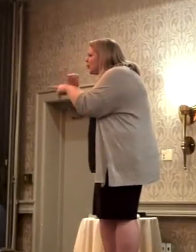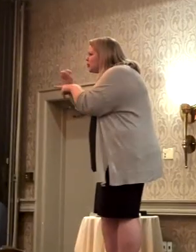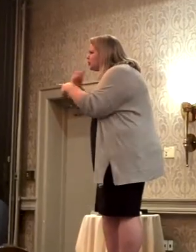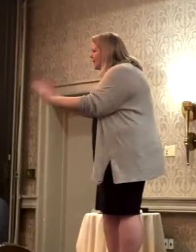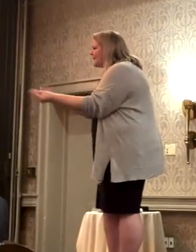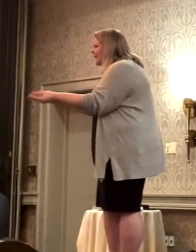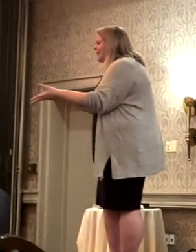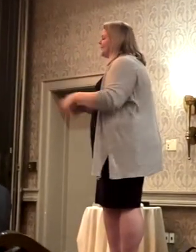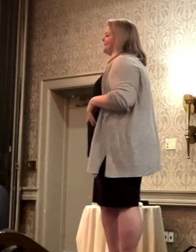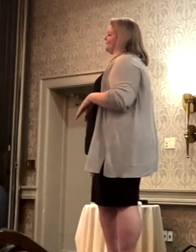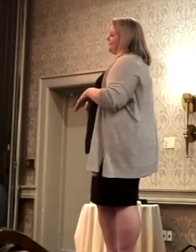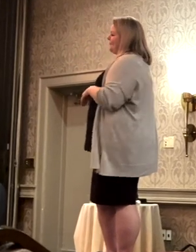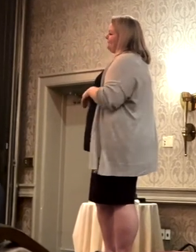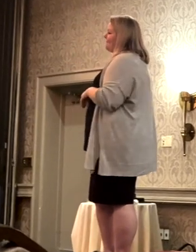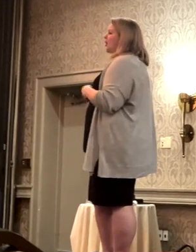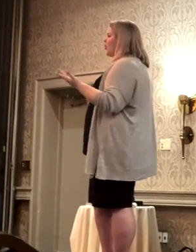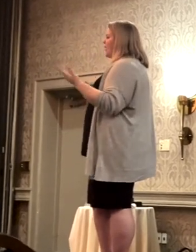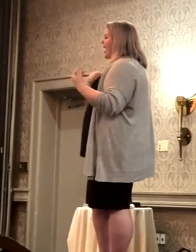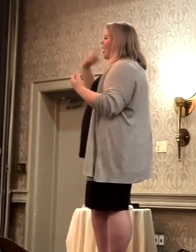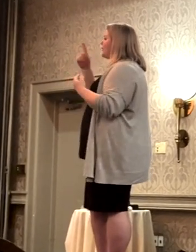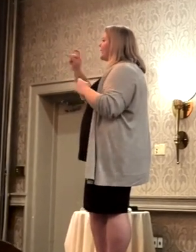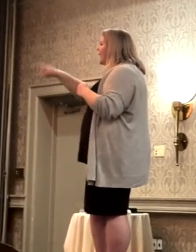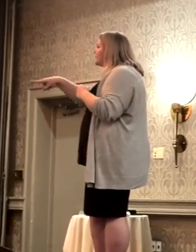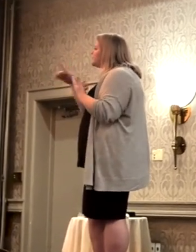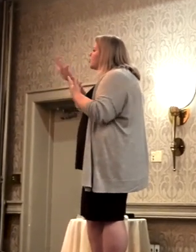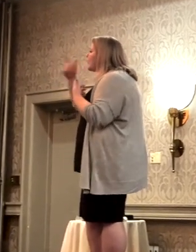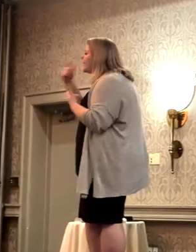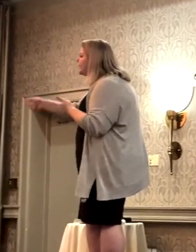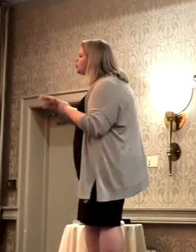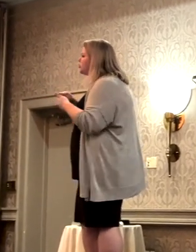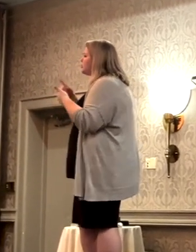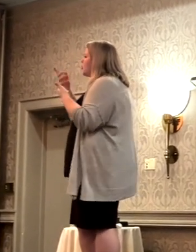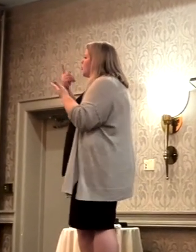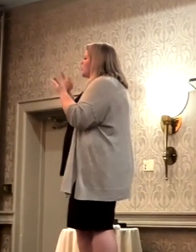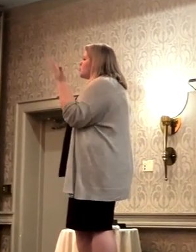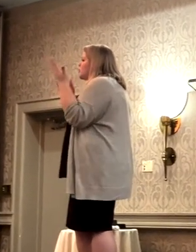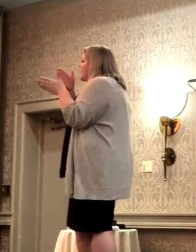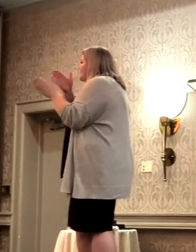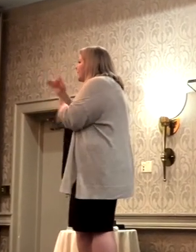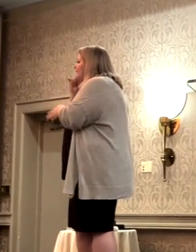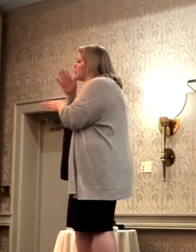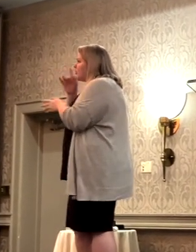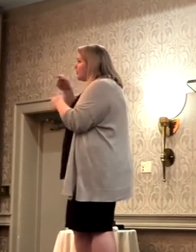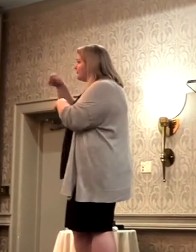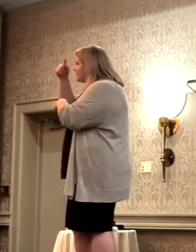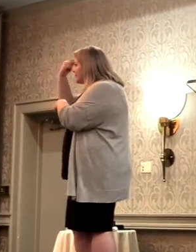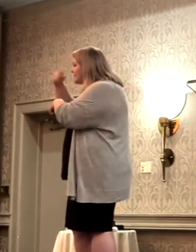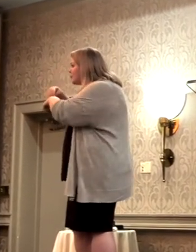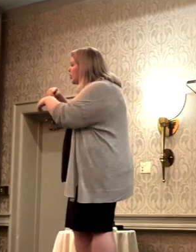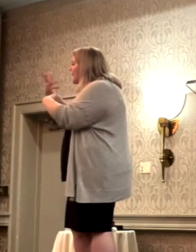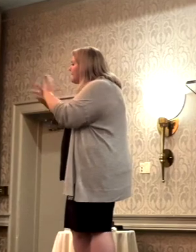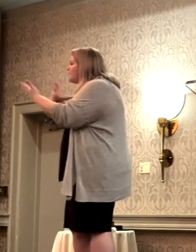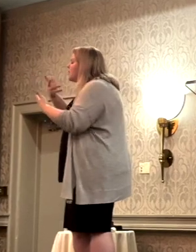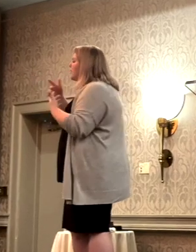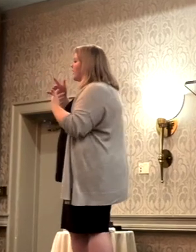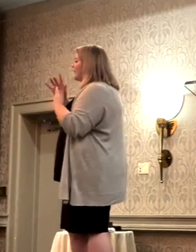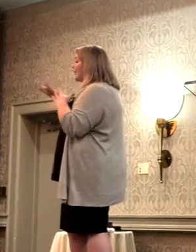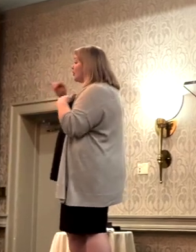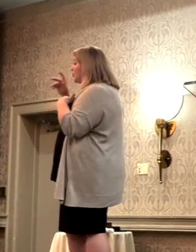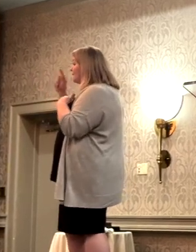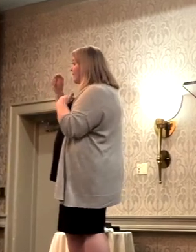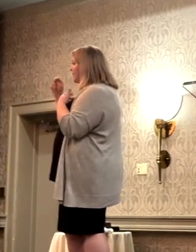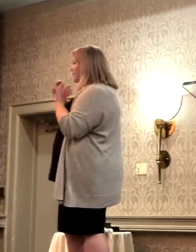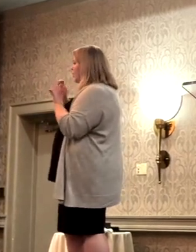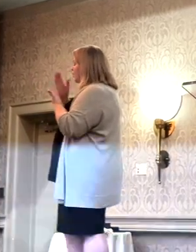I would ask, so tell me about yourself. What are your interests? Well, you know, what are your plans for this summer? And sometimes you find out that